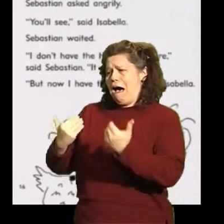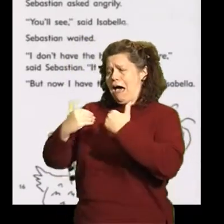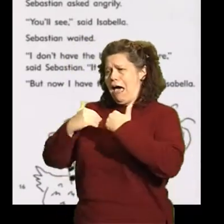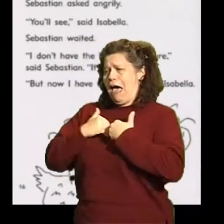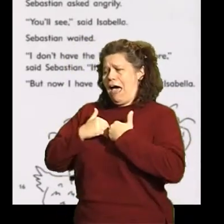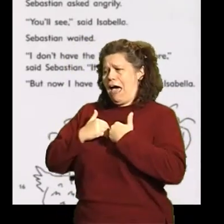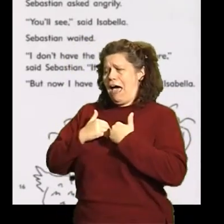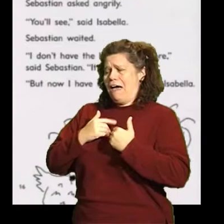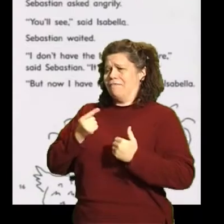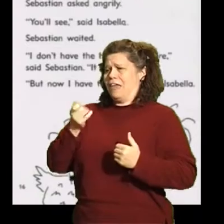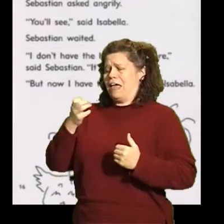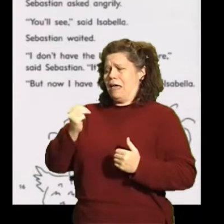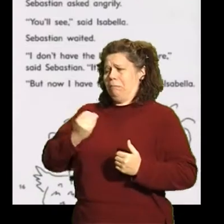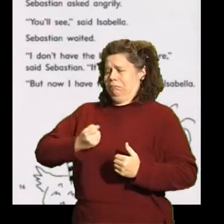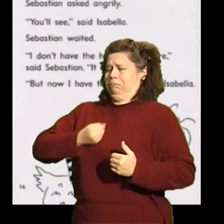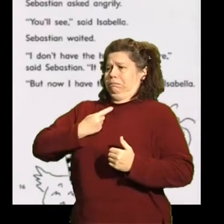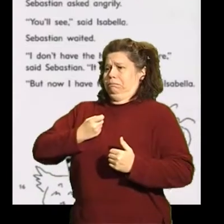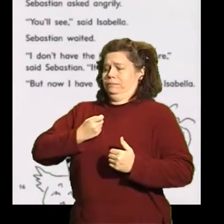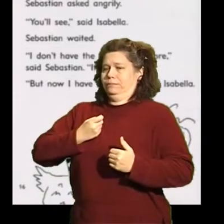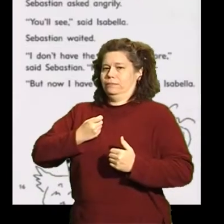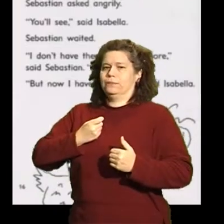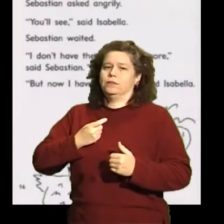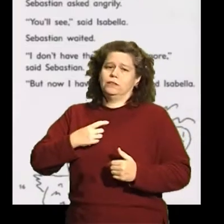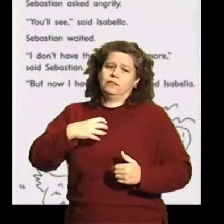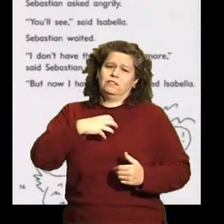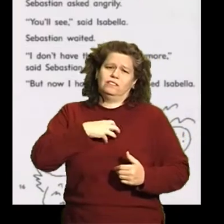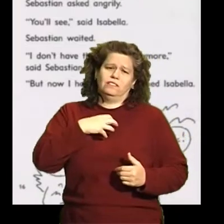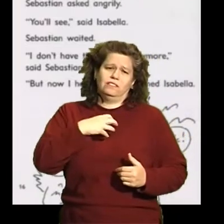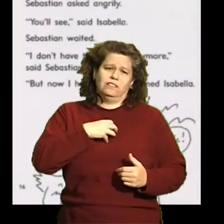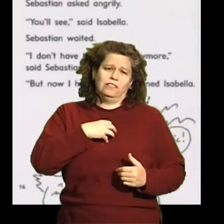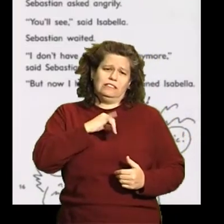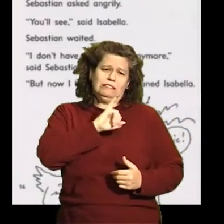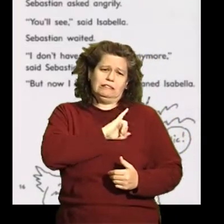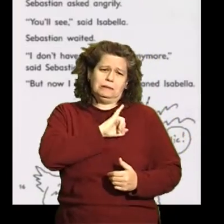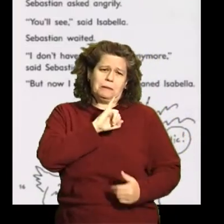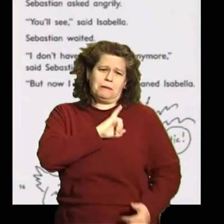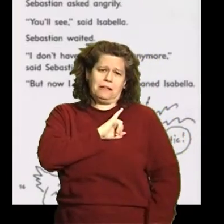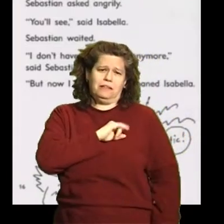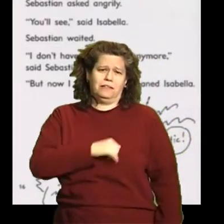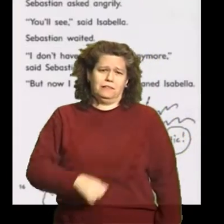I have them," groaned Isabella. "Oh."